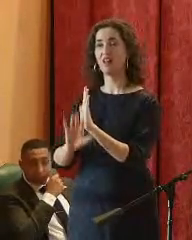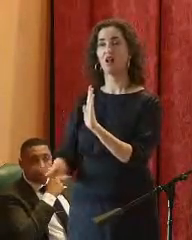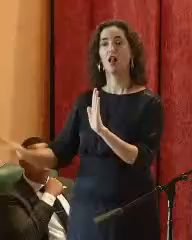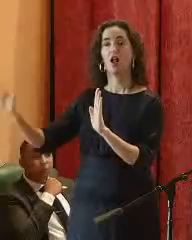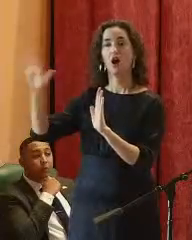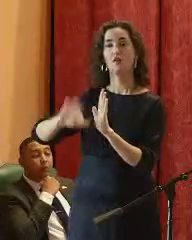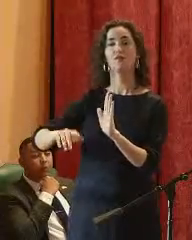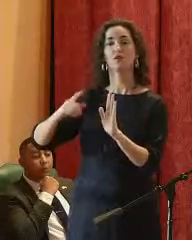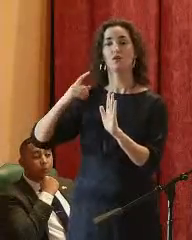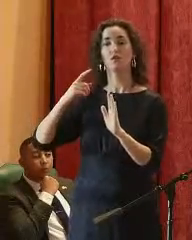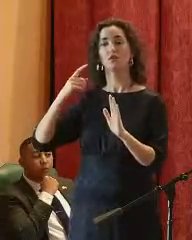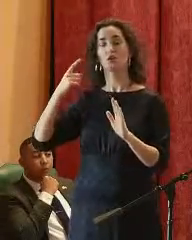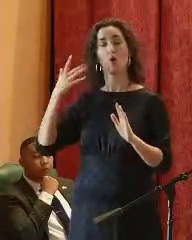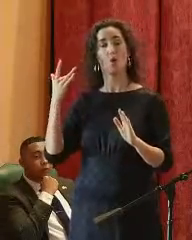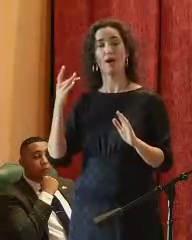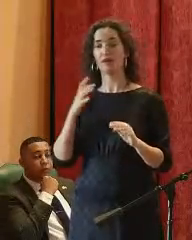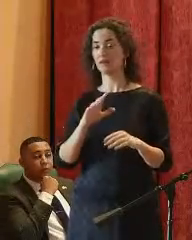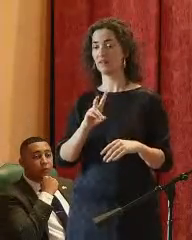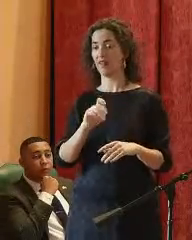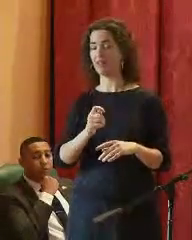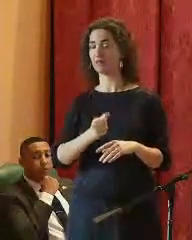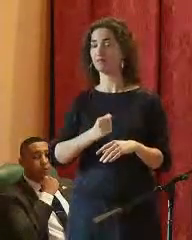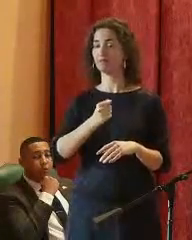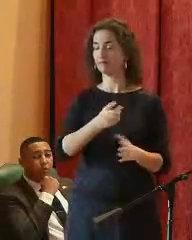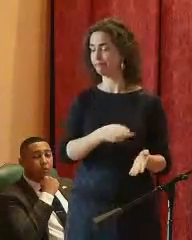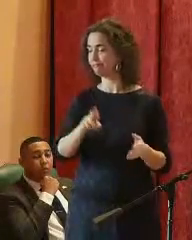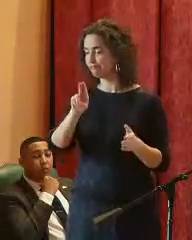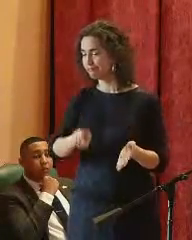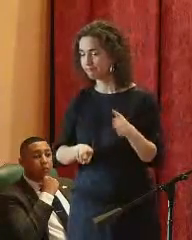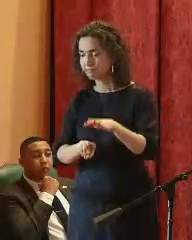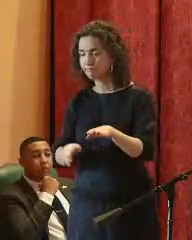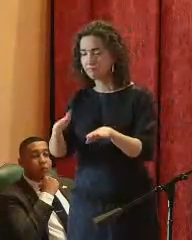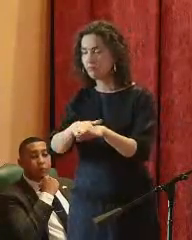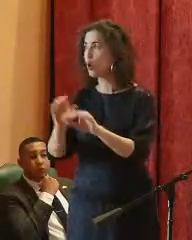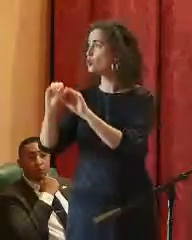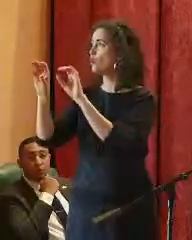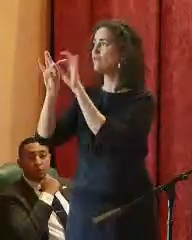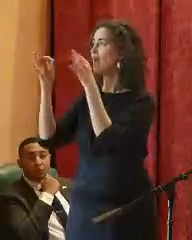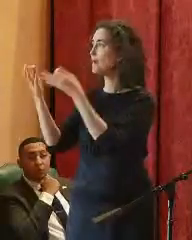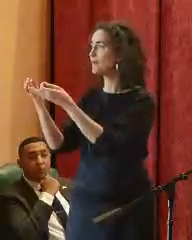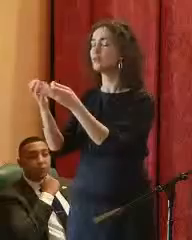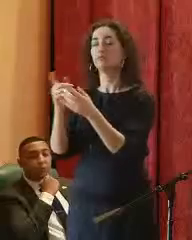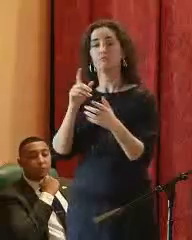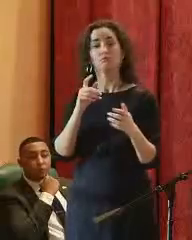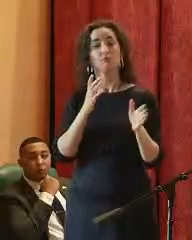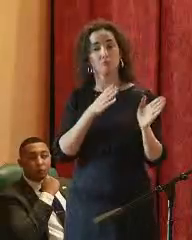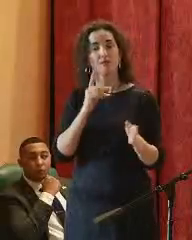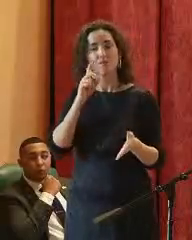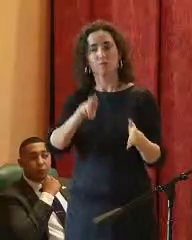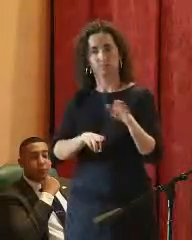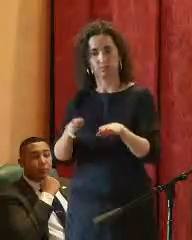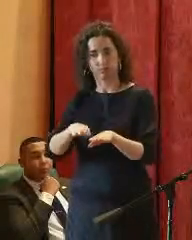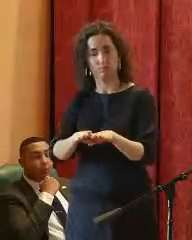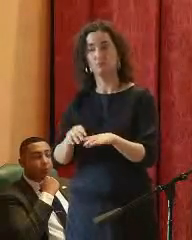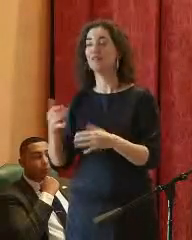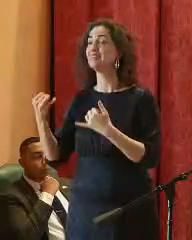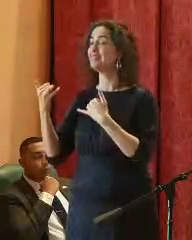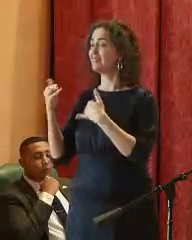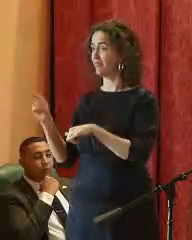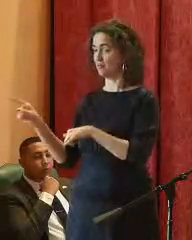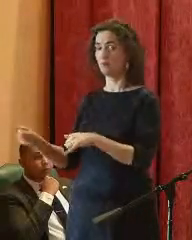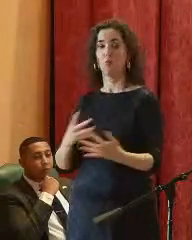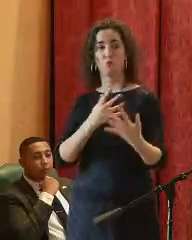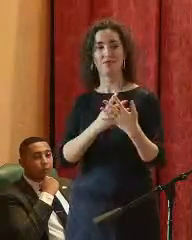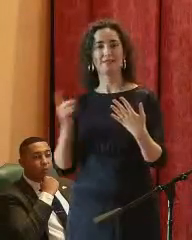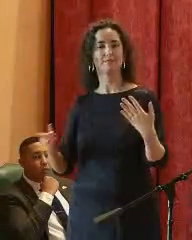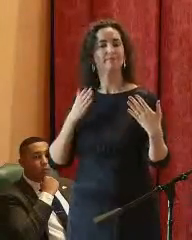the internment of unclaimed veterans who had no family. So Billy still today visits disabled veterans in